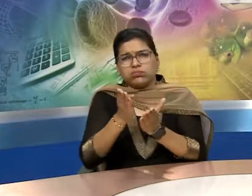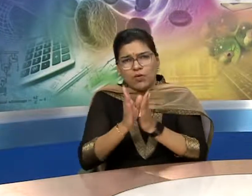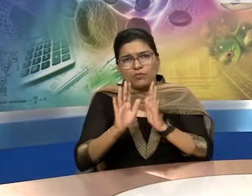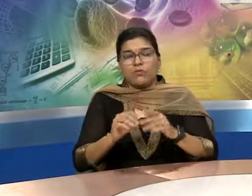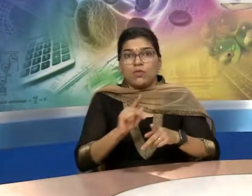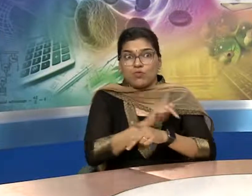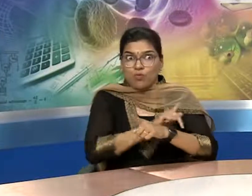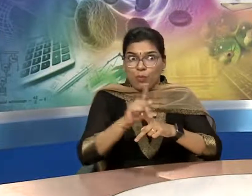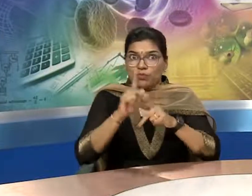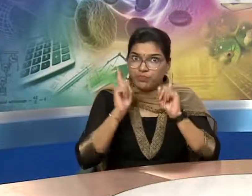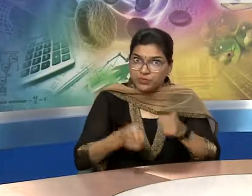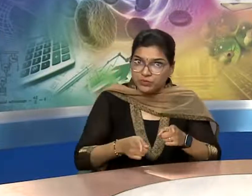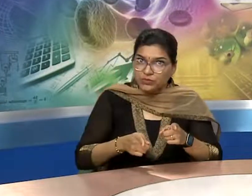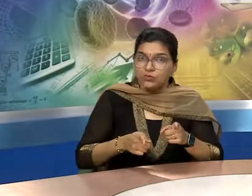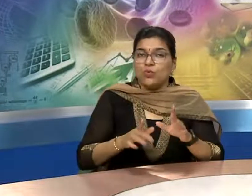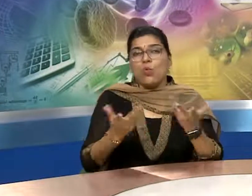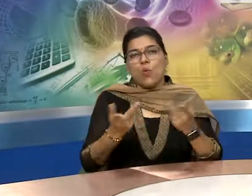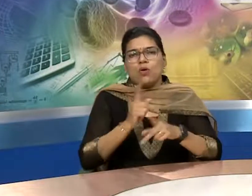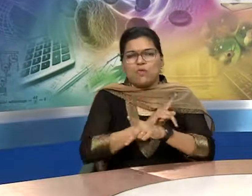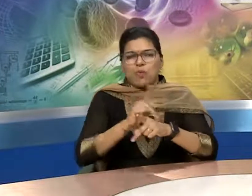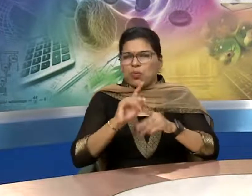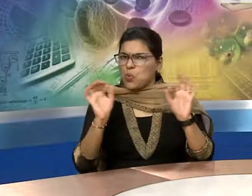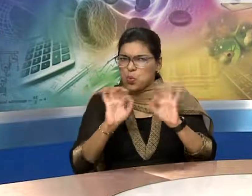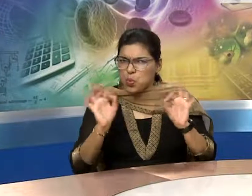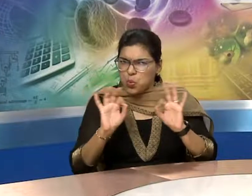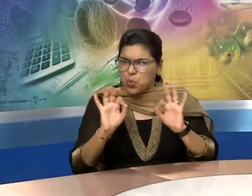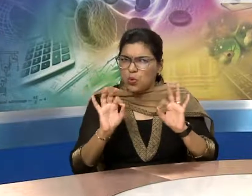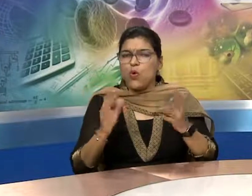promote all types of education,